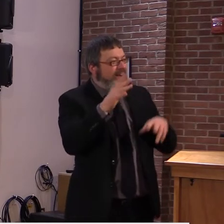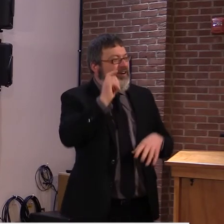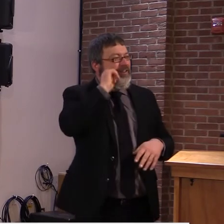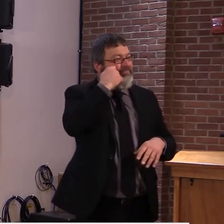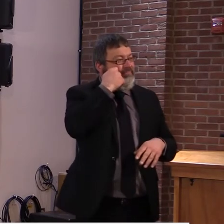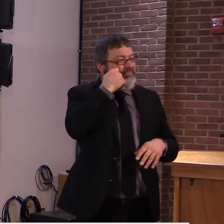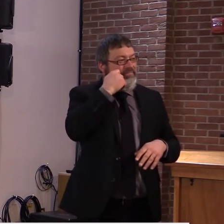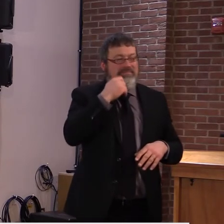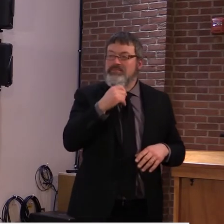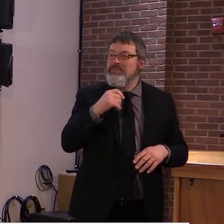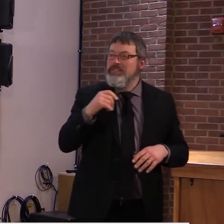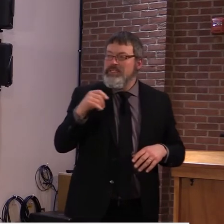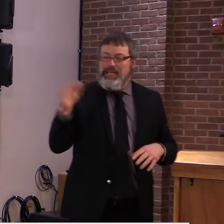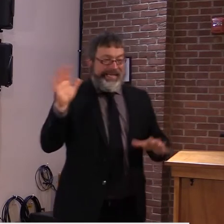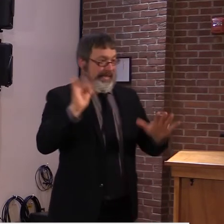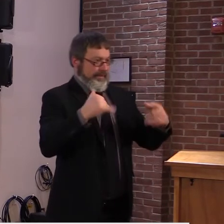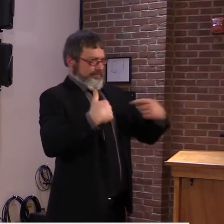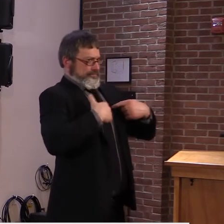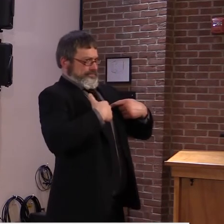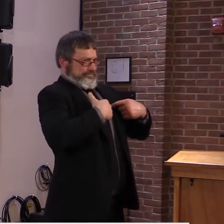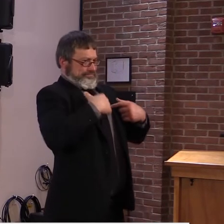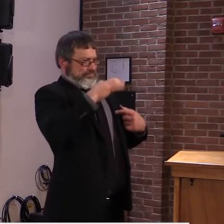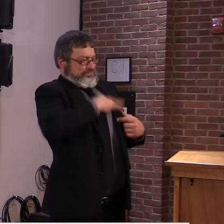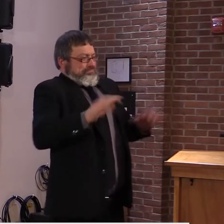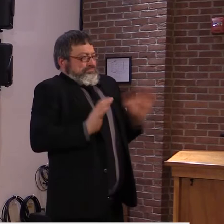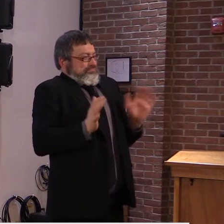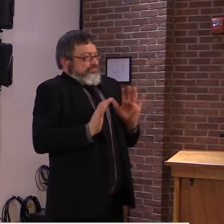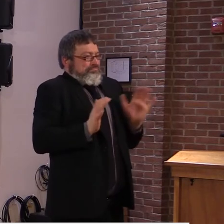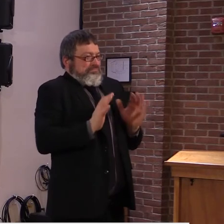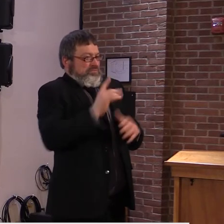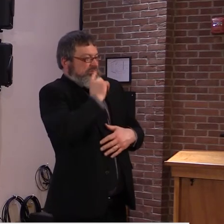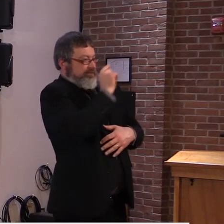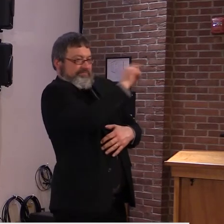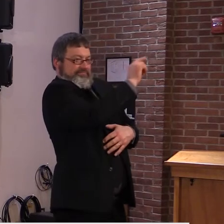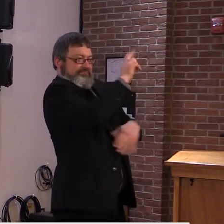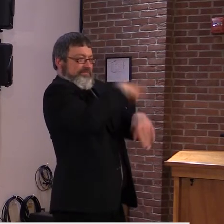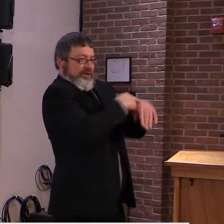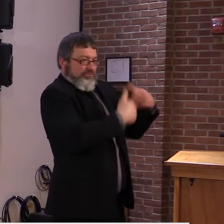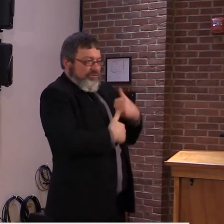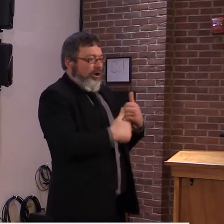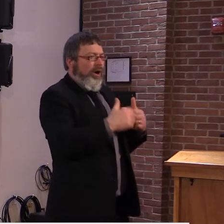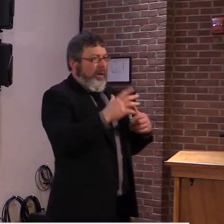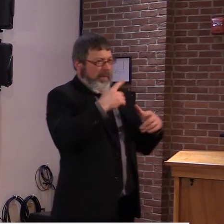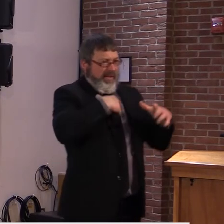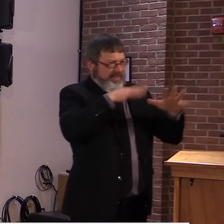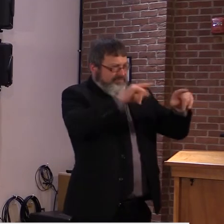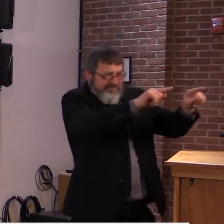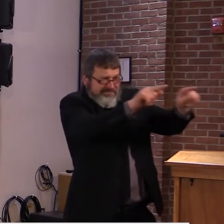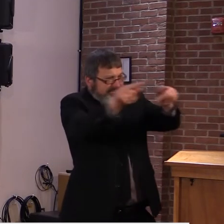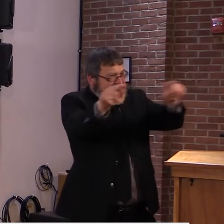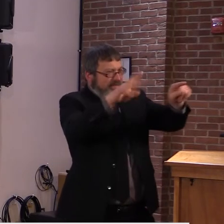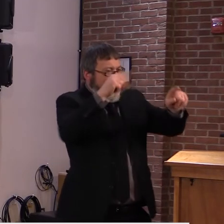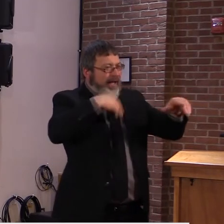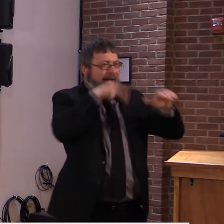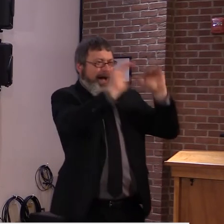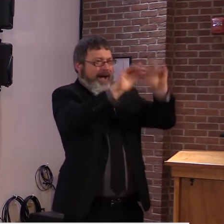It's not my credit for me. It's credit to Vermont for doing what we can to help others.